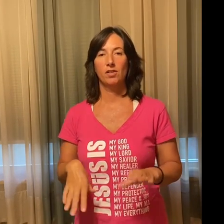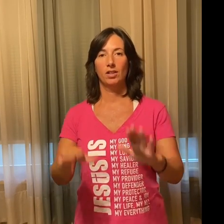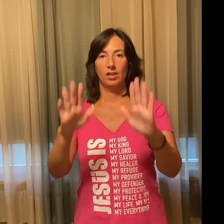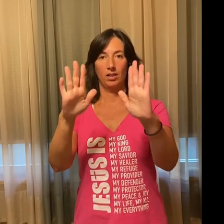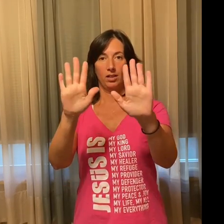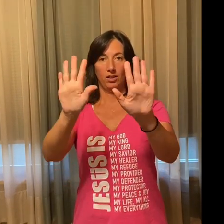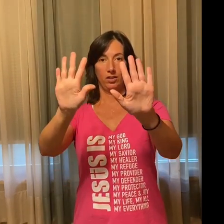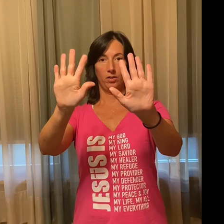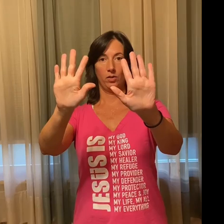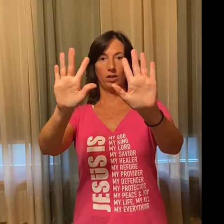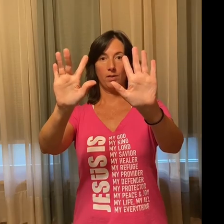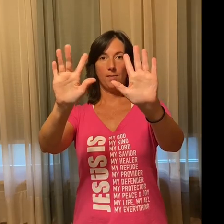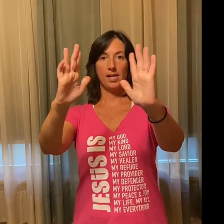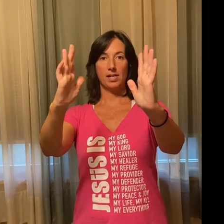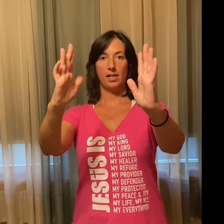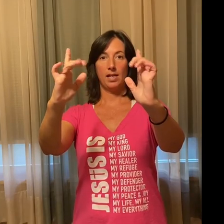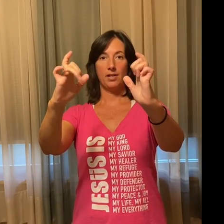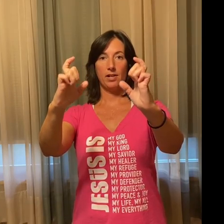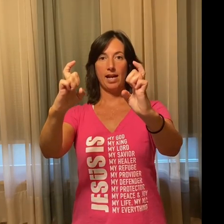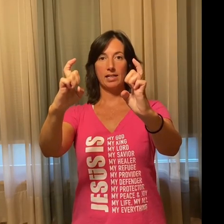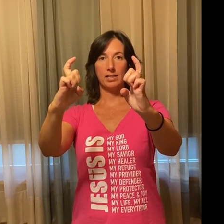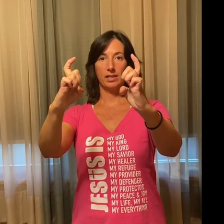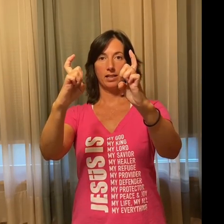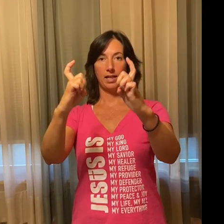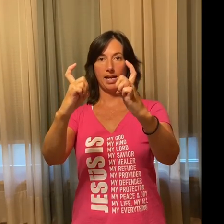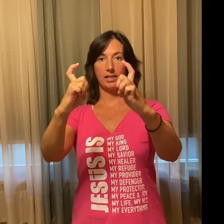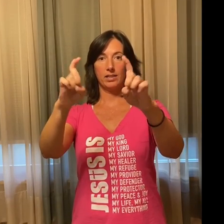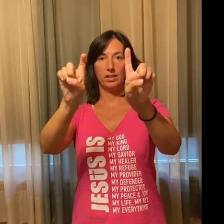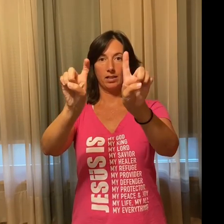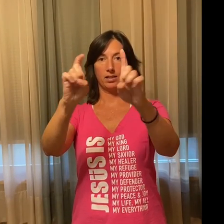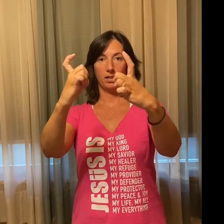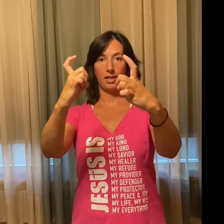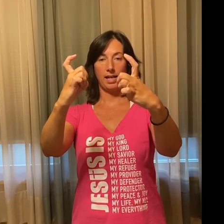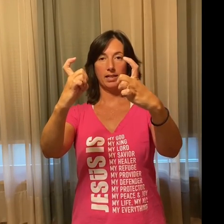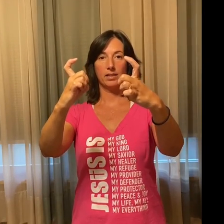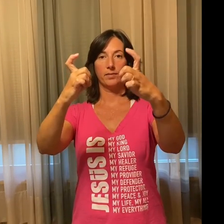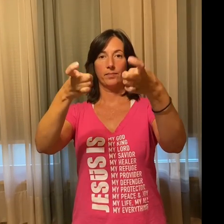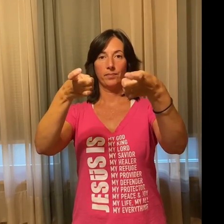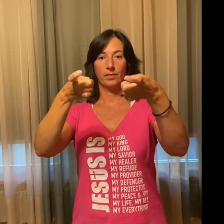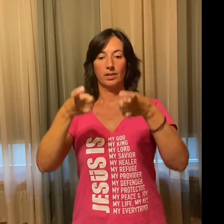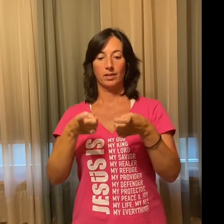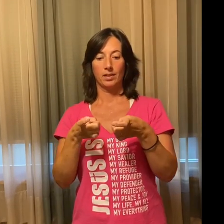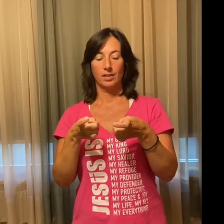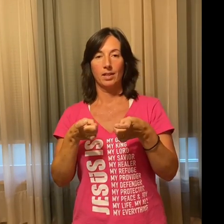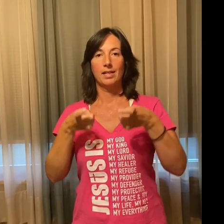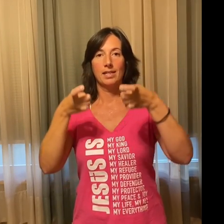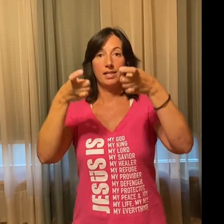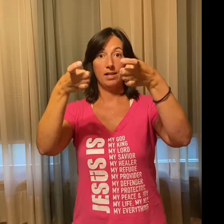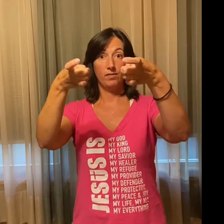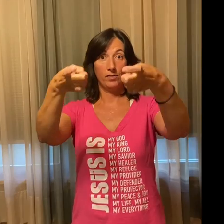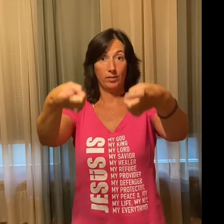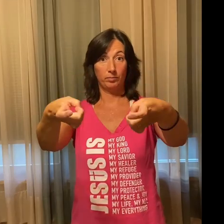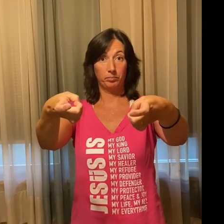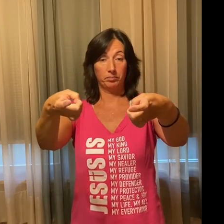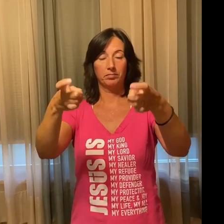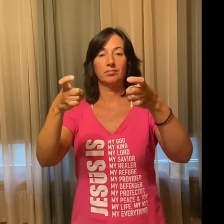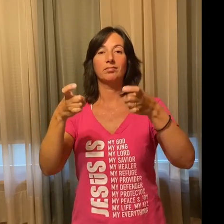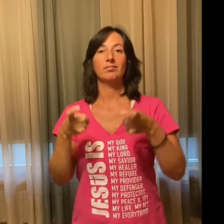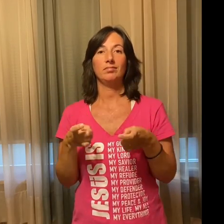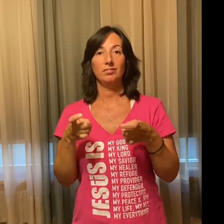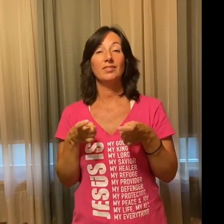gift. Gonna make a letter X, X, X, gift,